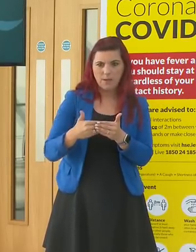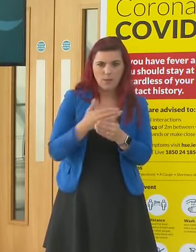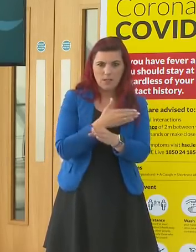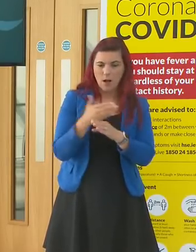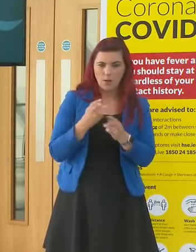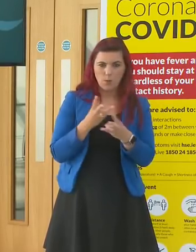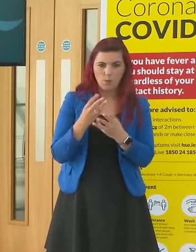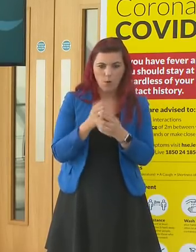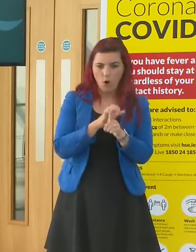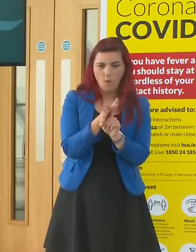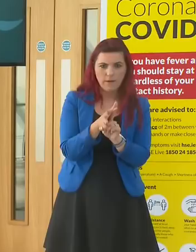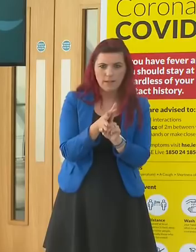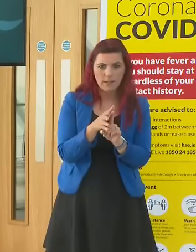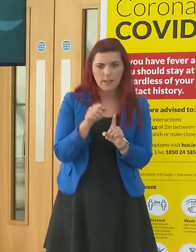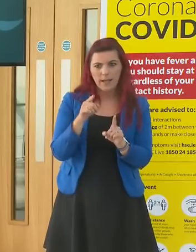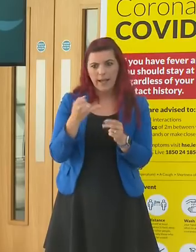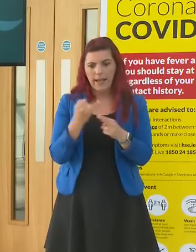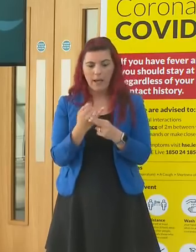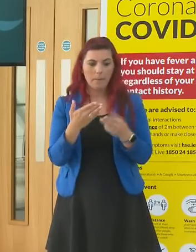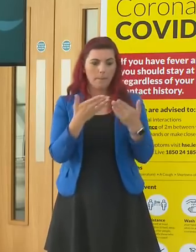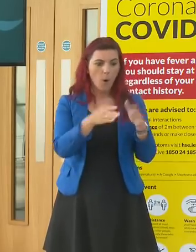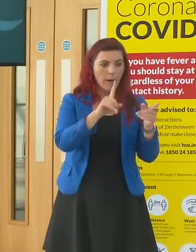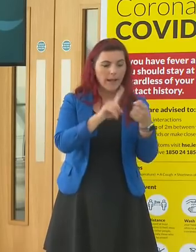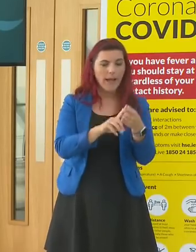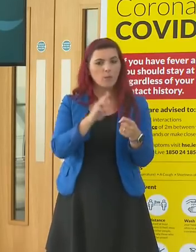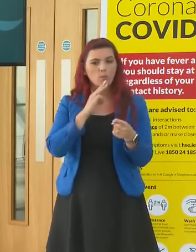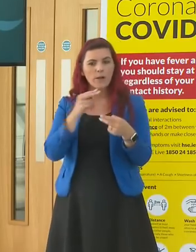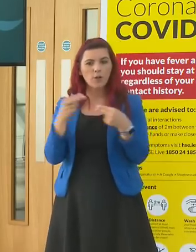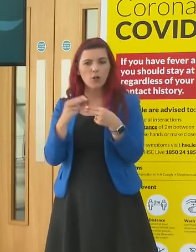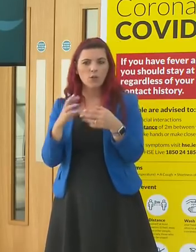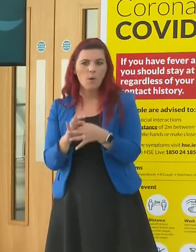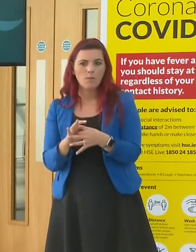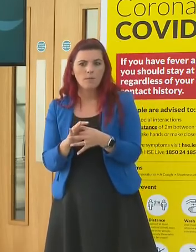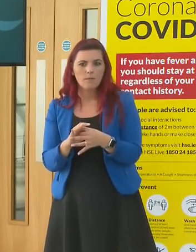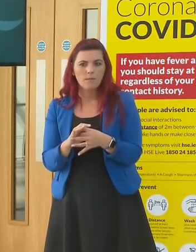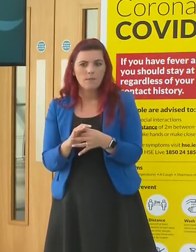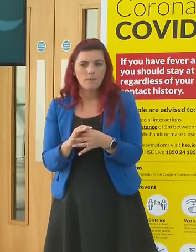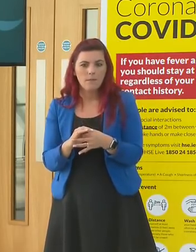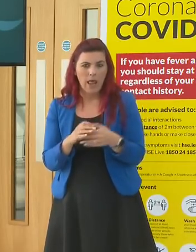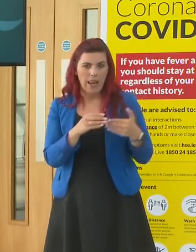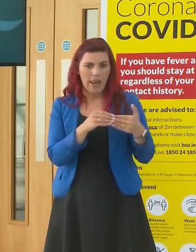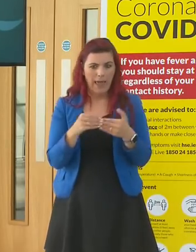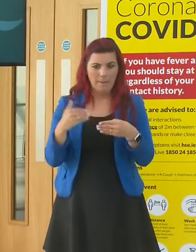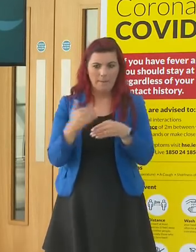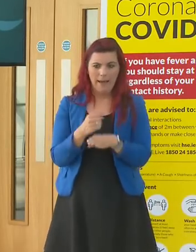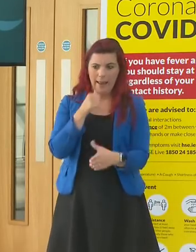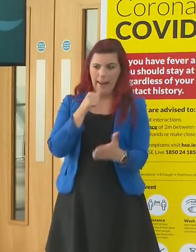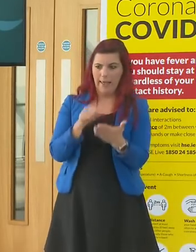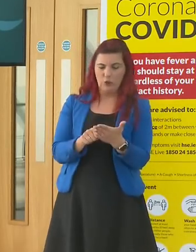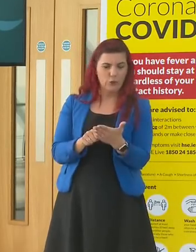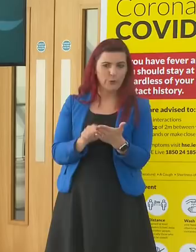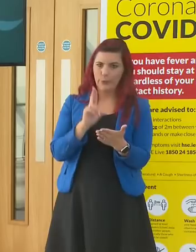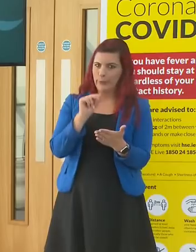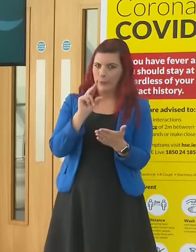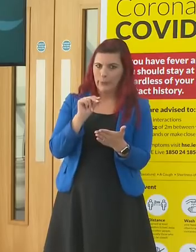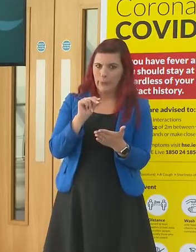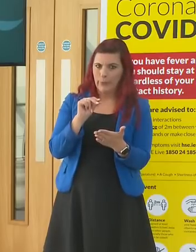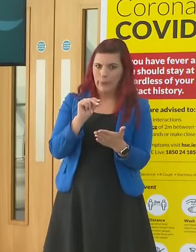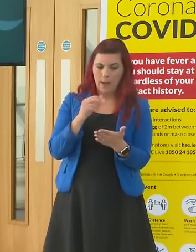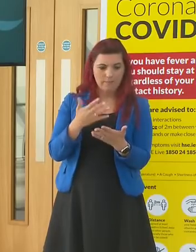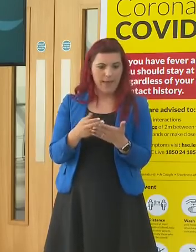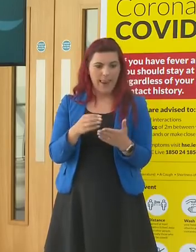viruses overall in public and indeed private nursing homes, they haven't been driven by any letters, they haven't been driven by